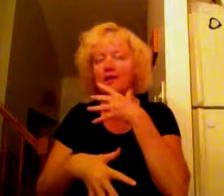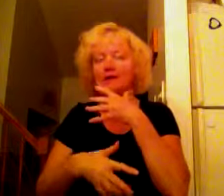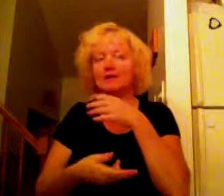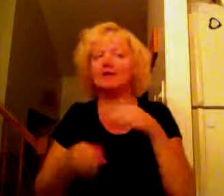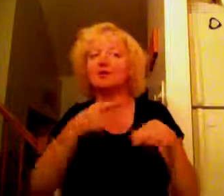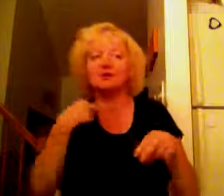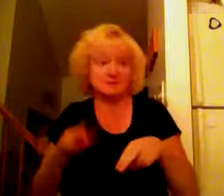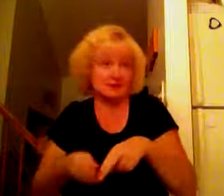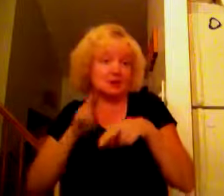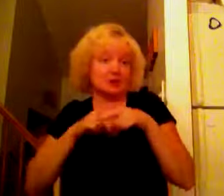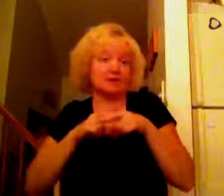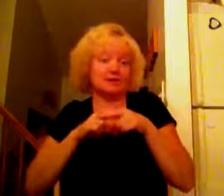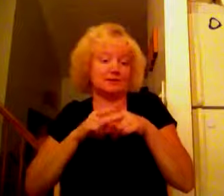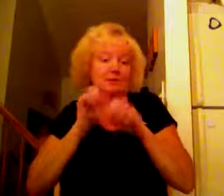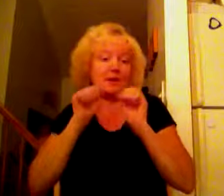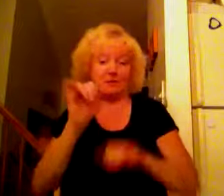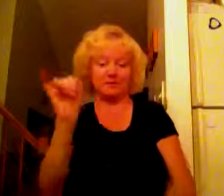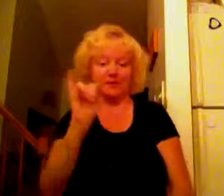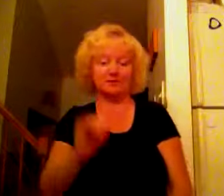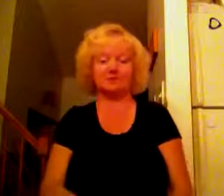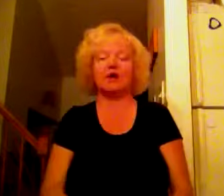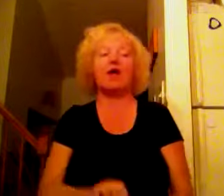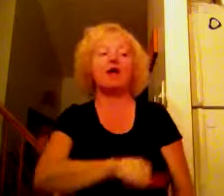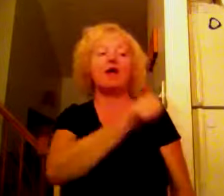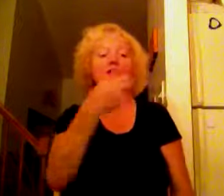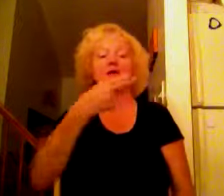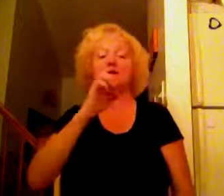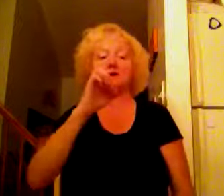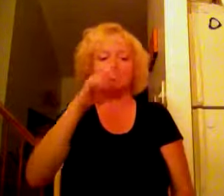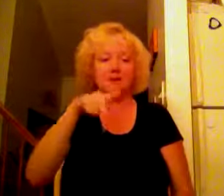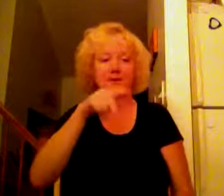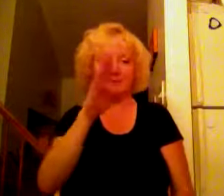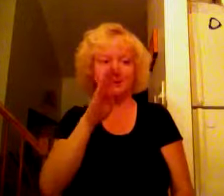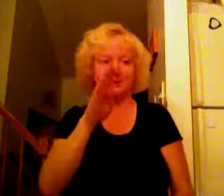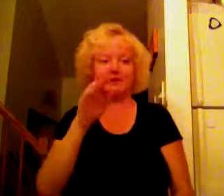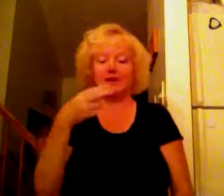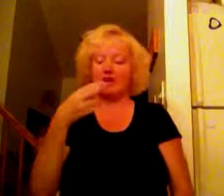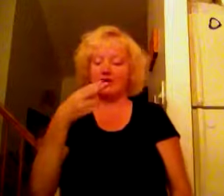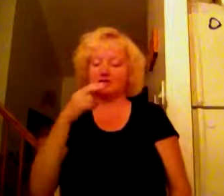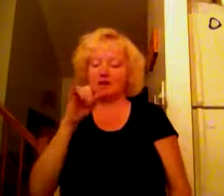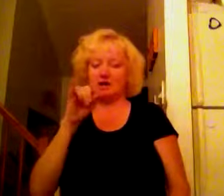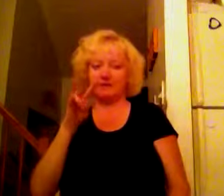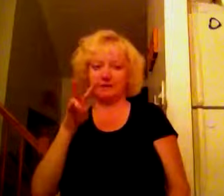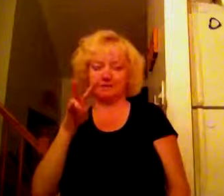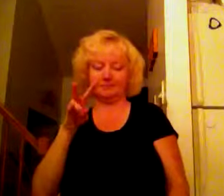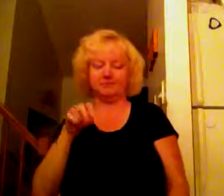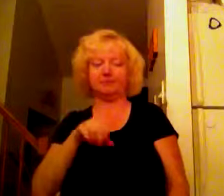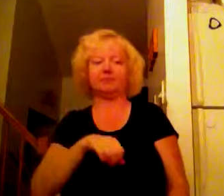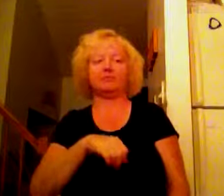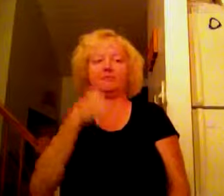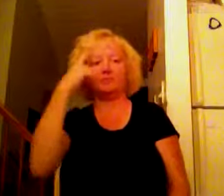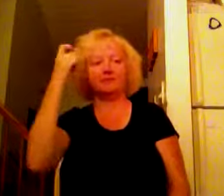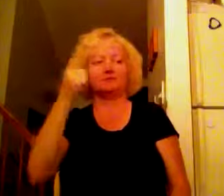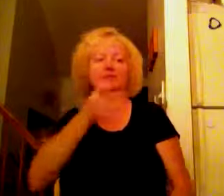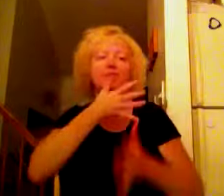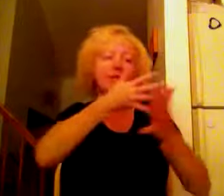at risk of exposure to hepatitis B or HIV. Because vomit and other body fluids may be contaminated with